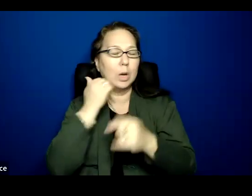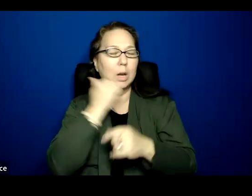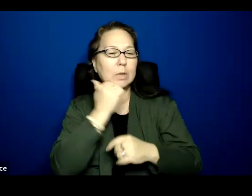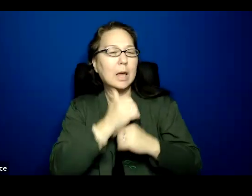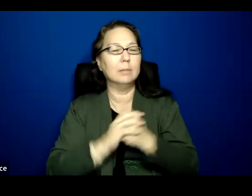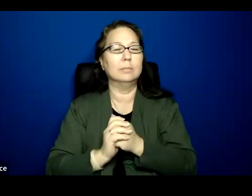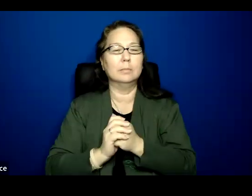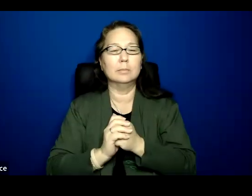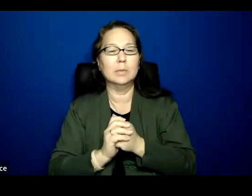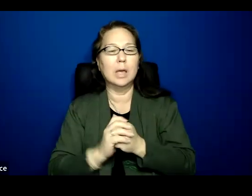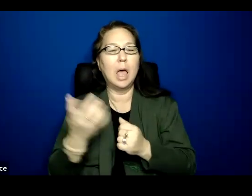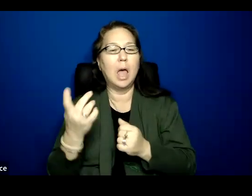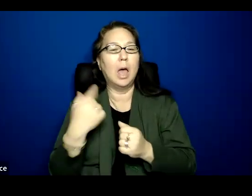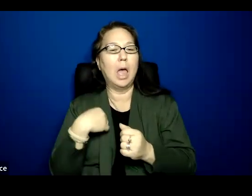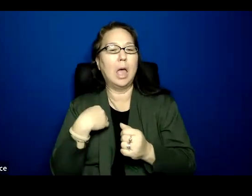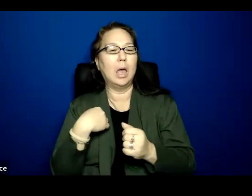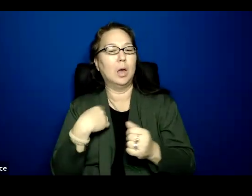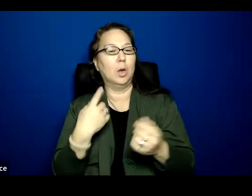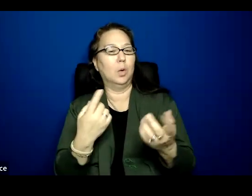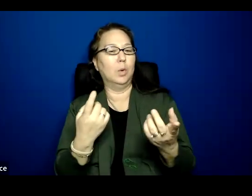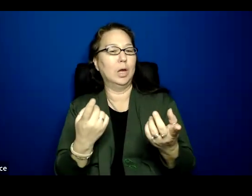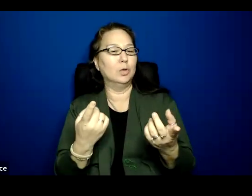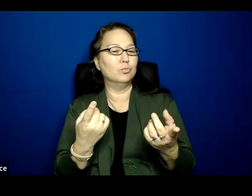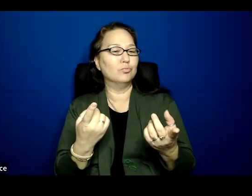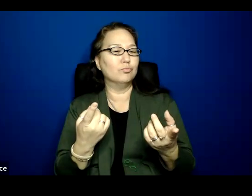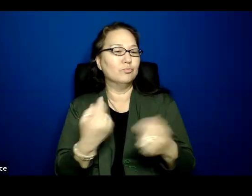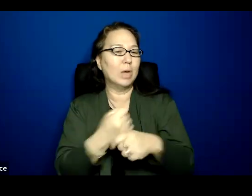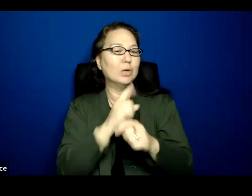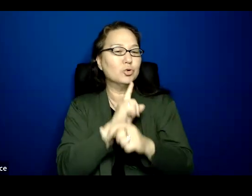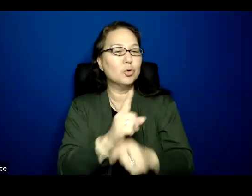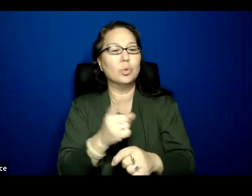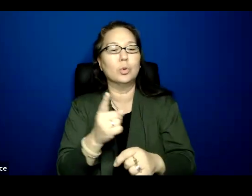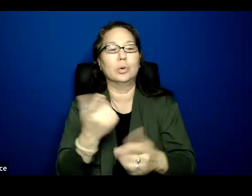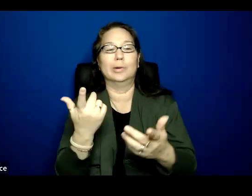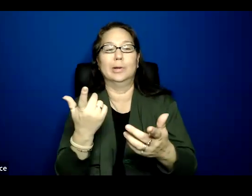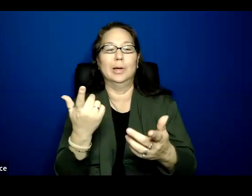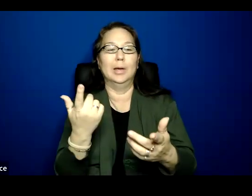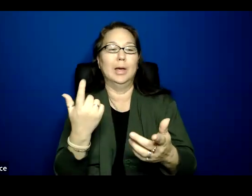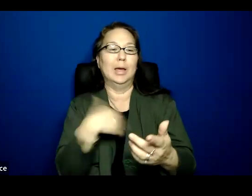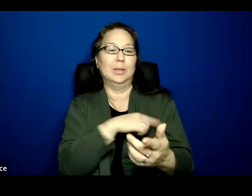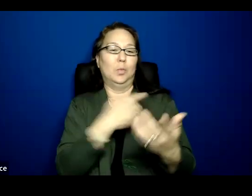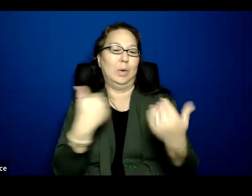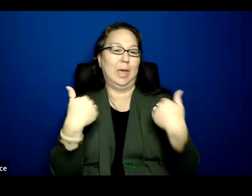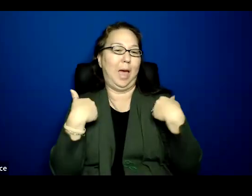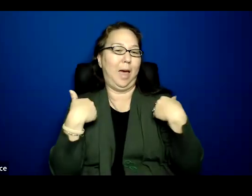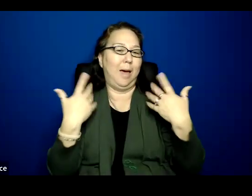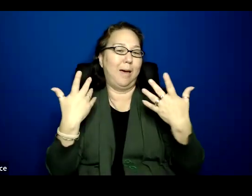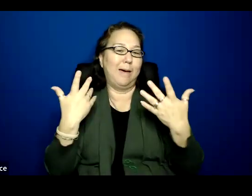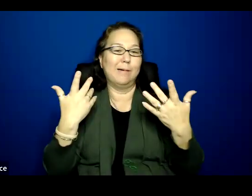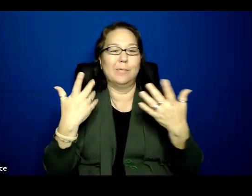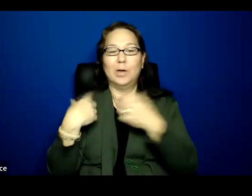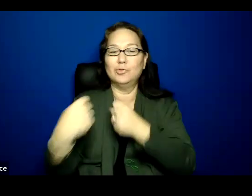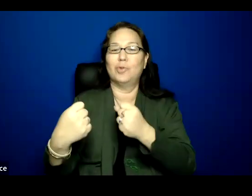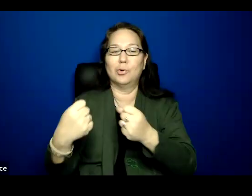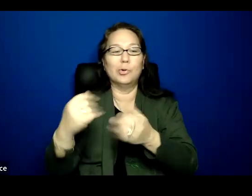what we call MTSS. The strengthening of our college and career pathways, and the progress of our multilingual learners, our students